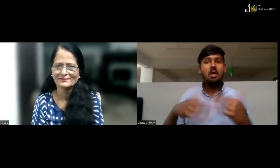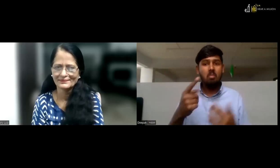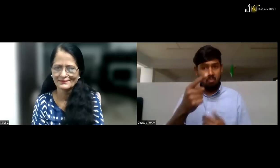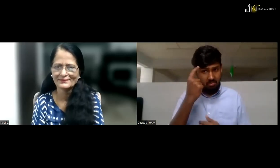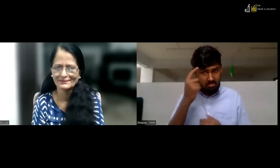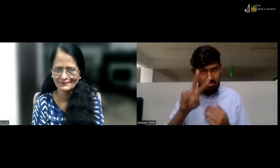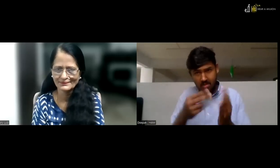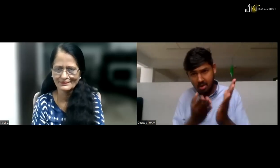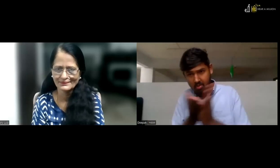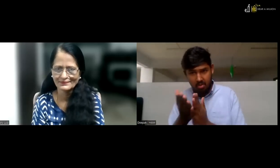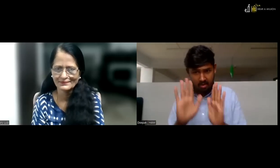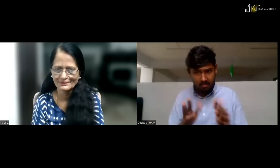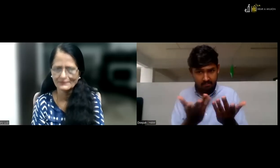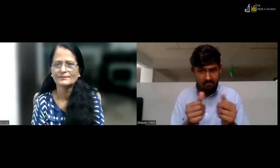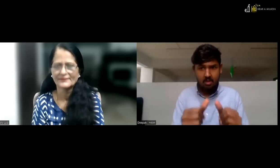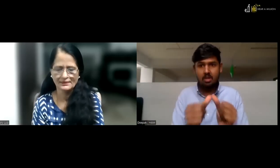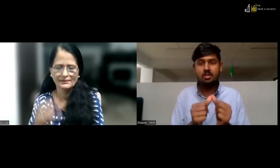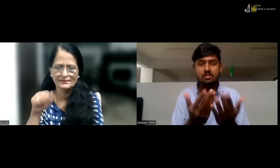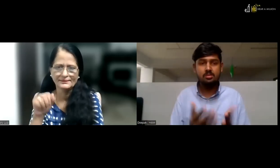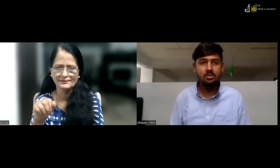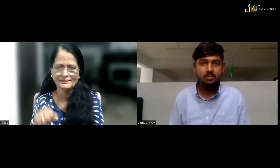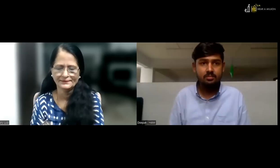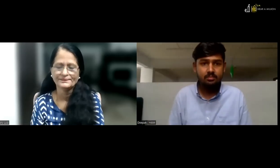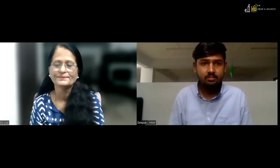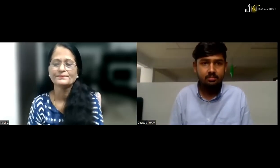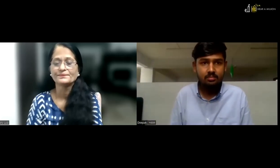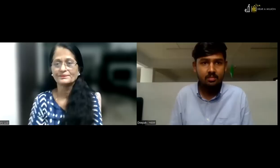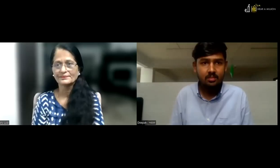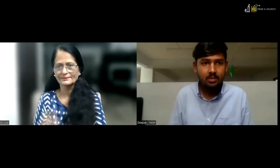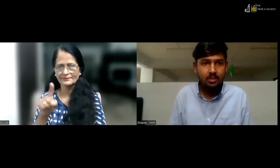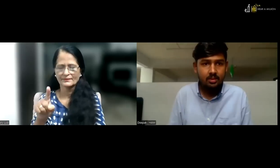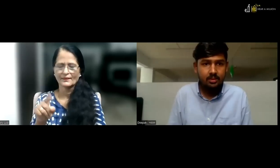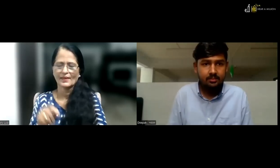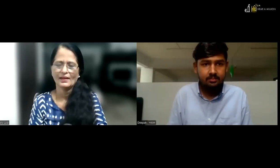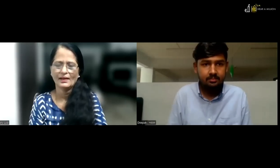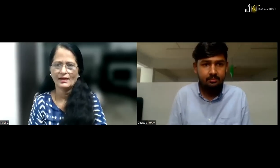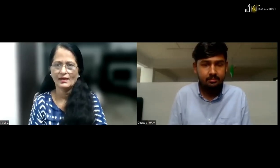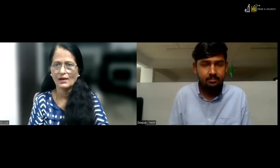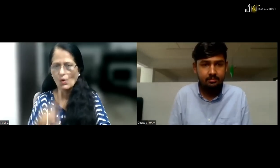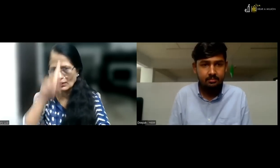these people are also using sign language. So is there any alternate option for them?